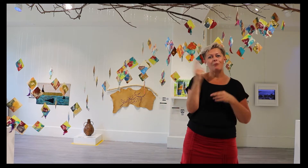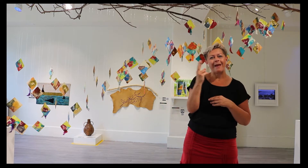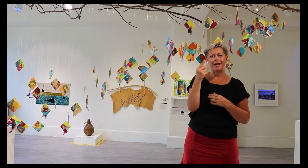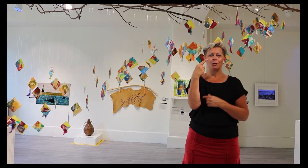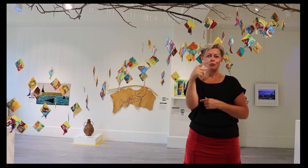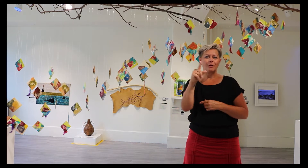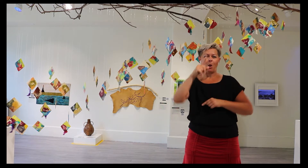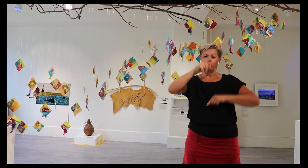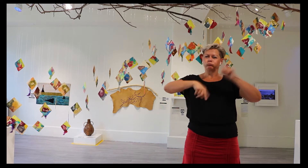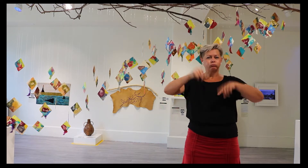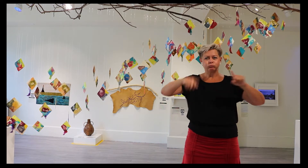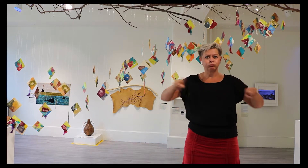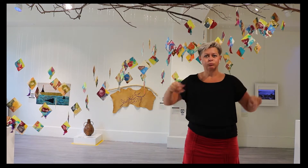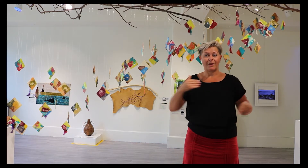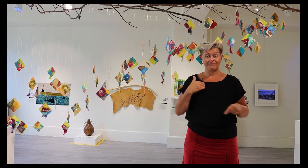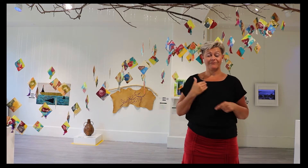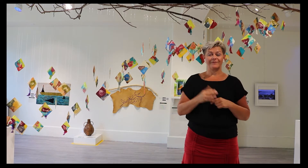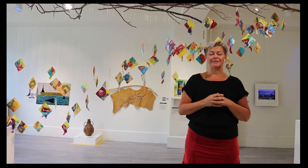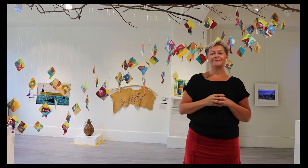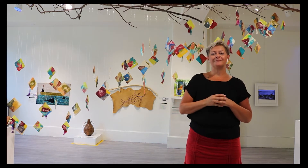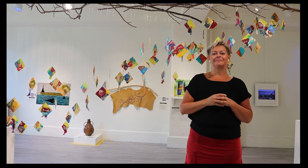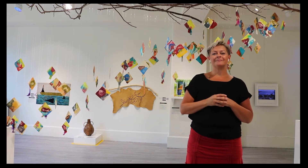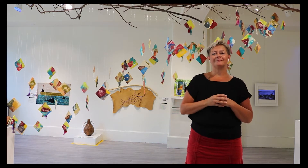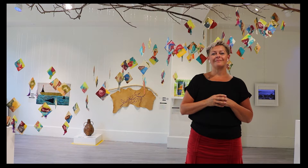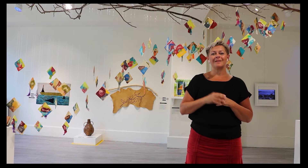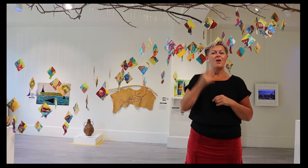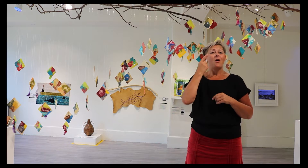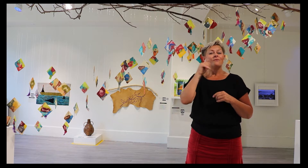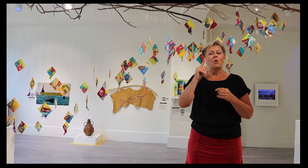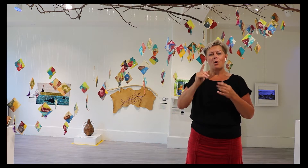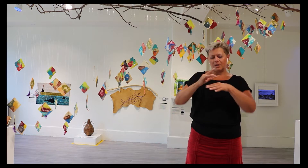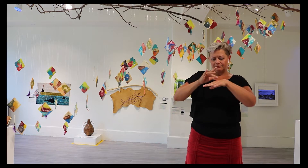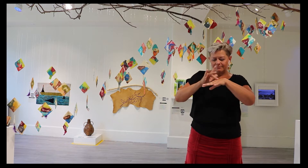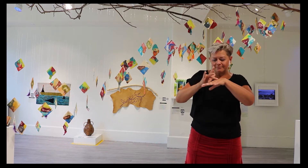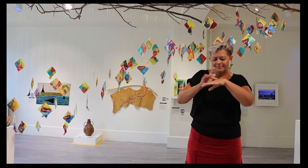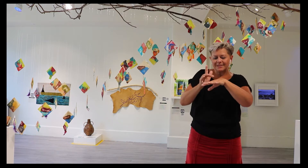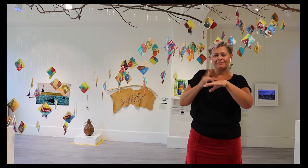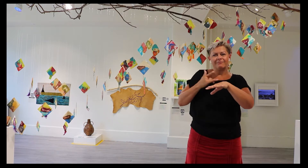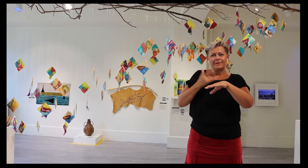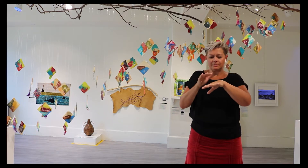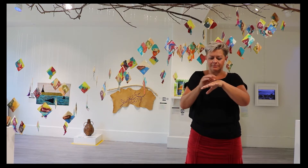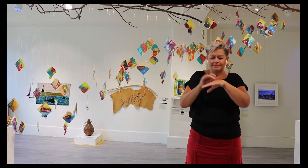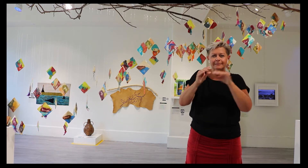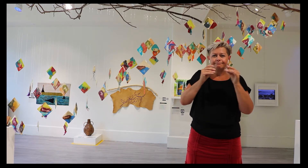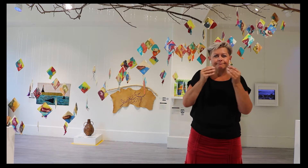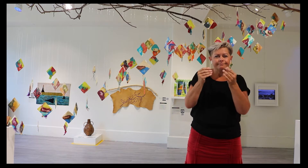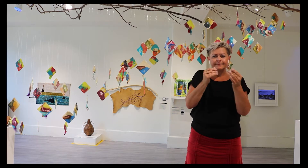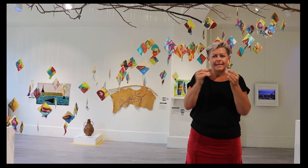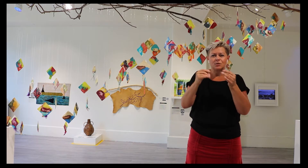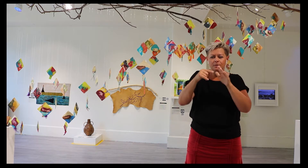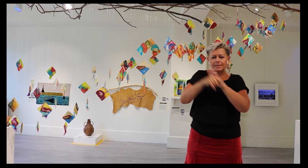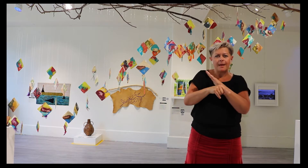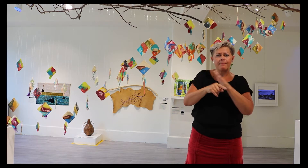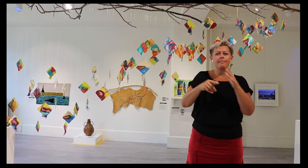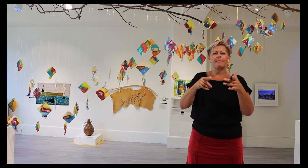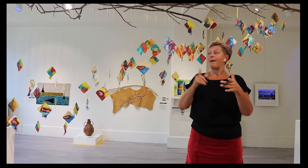grays, and greens. To create texture and depth, a variety of items made from both natural and